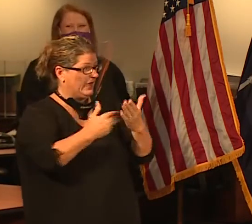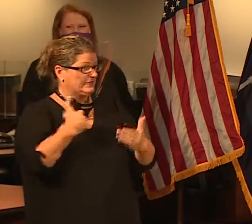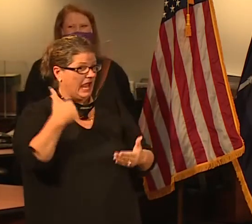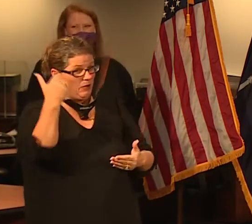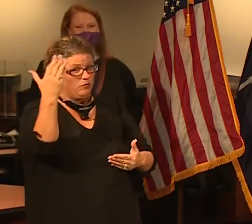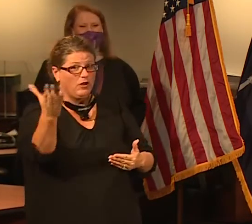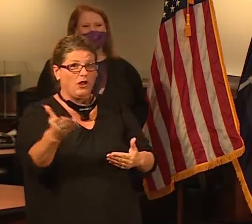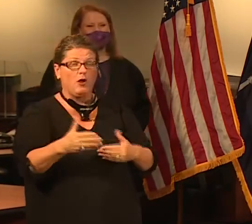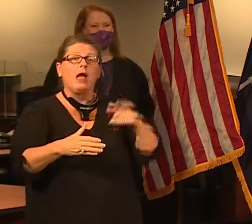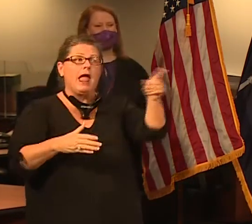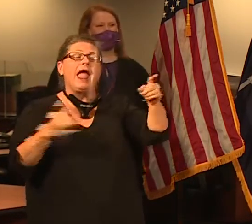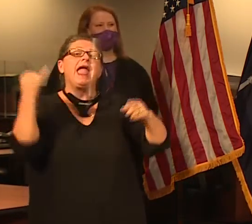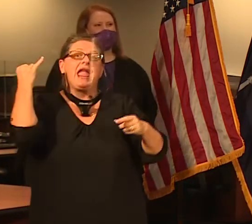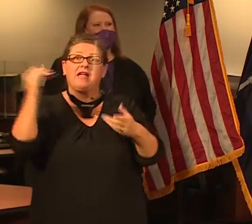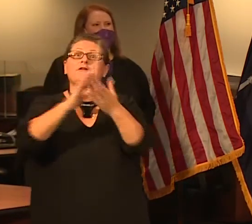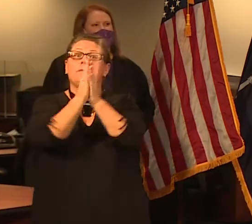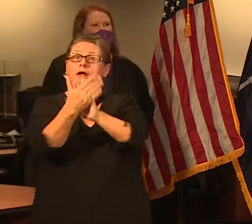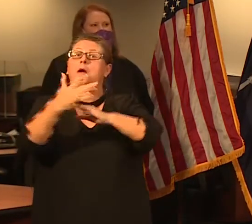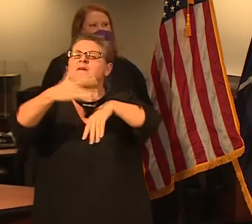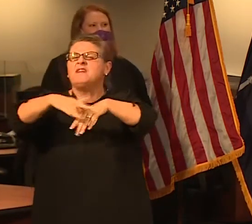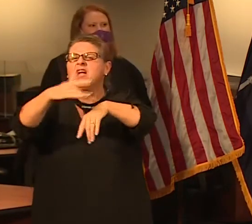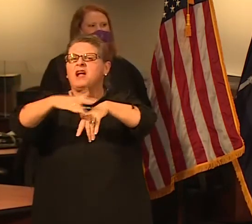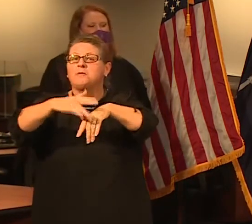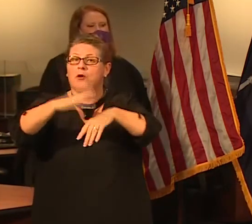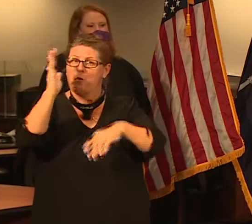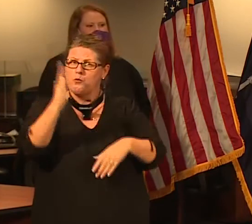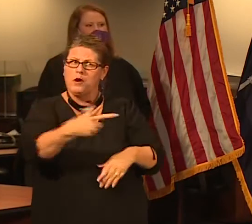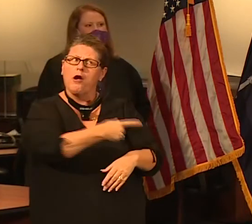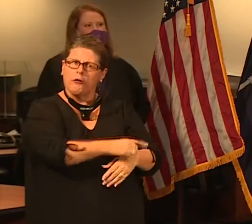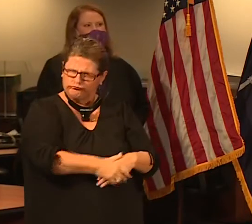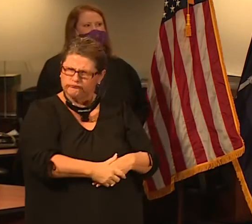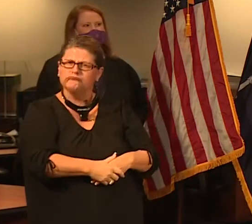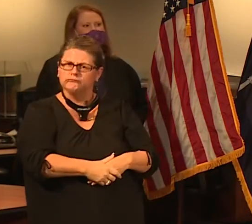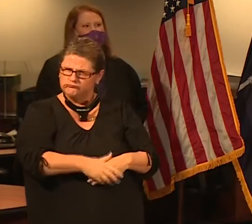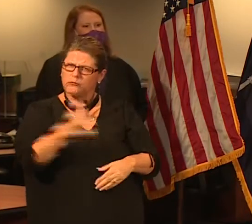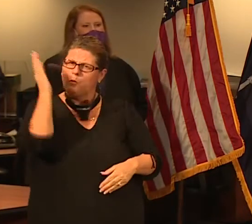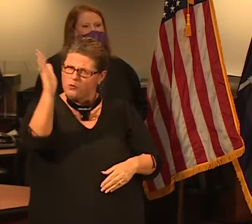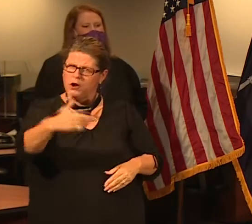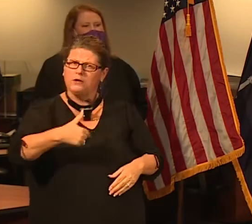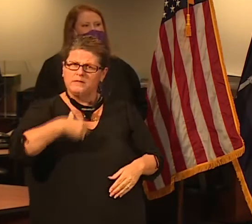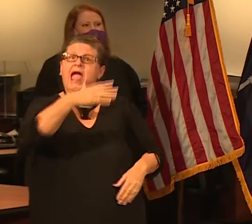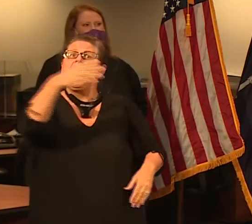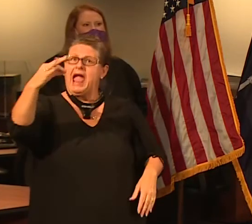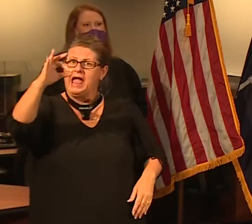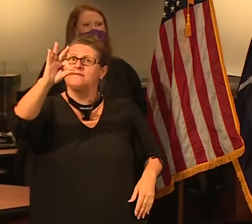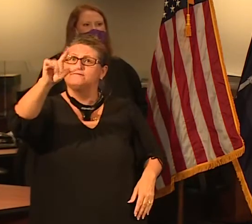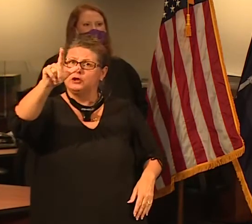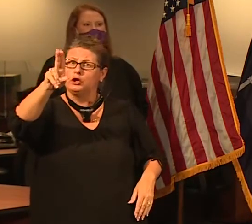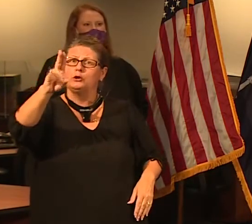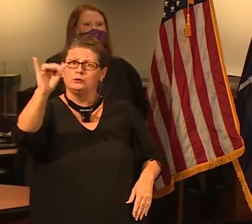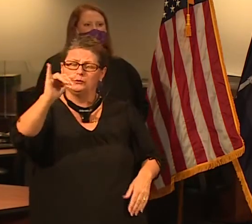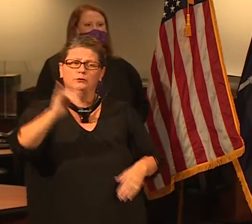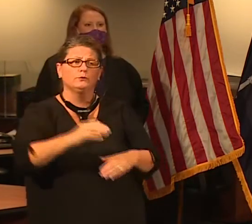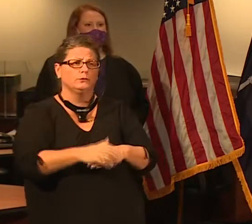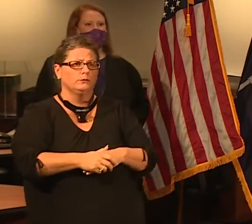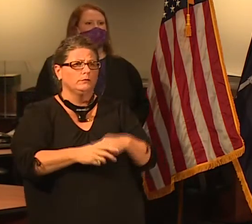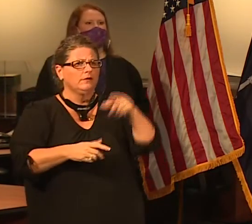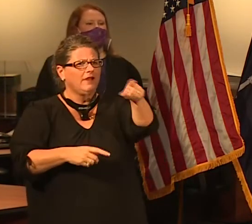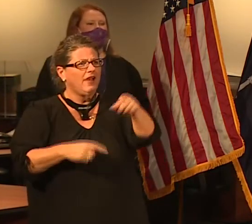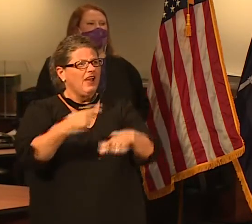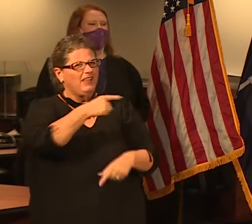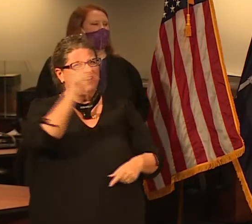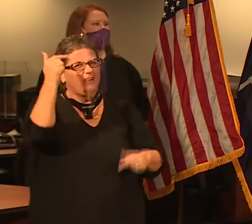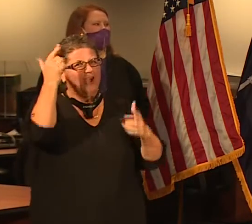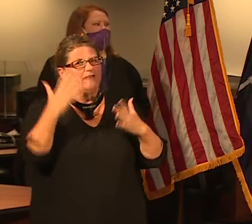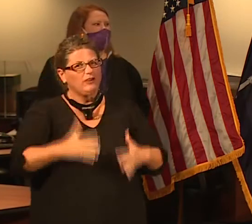could available be- for more folks. Oh, and it's available, yes, and a flu shot. Would the governor not be considered a priority